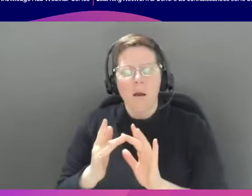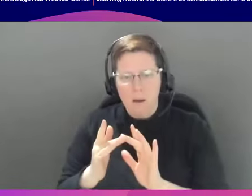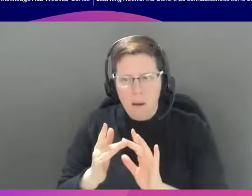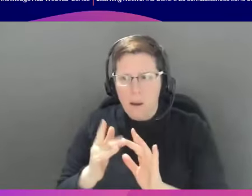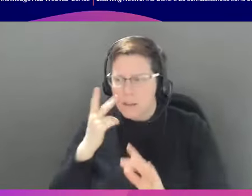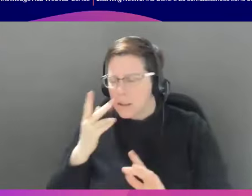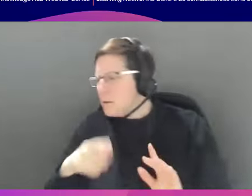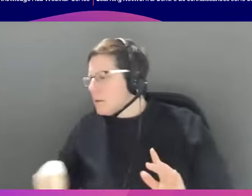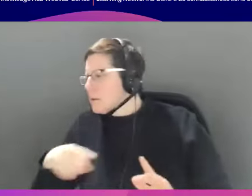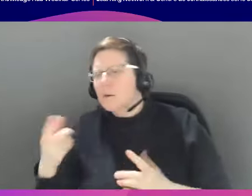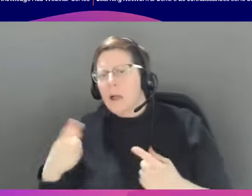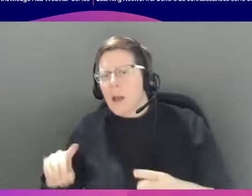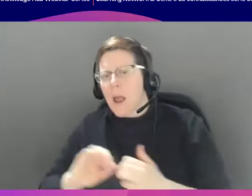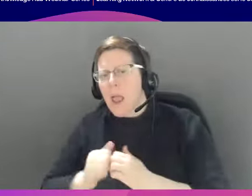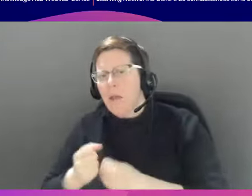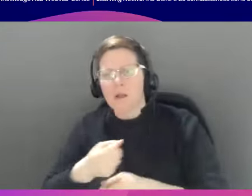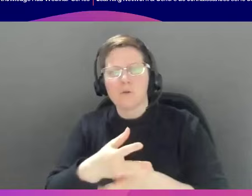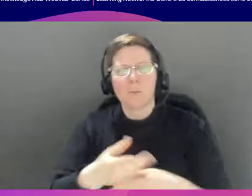these actors.